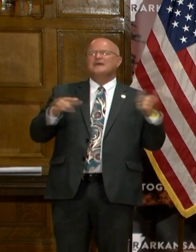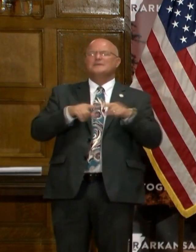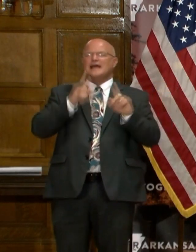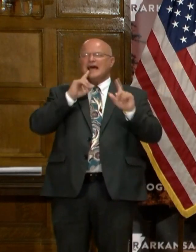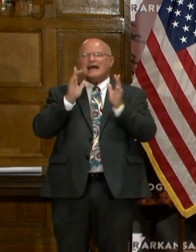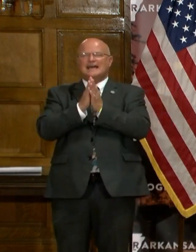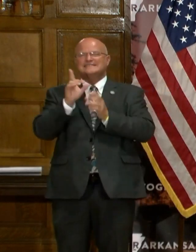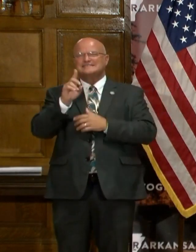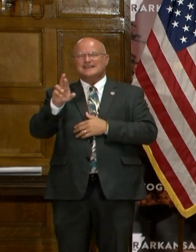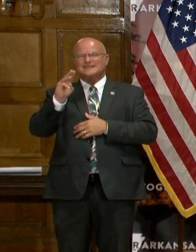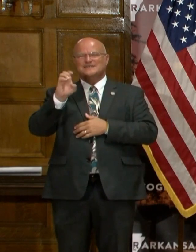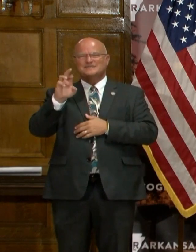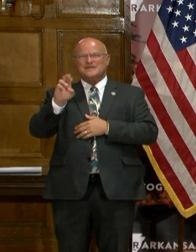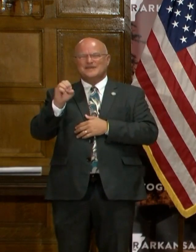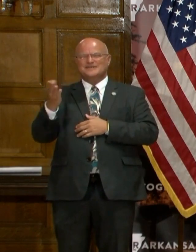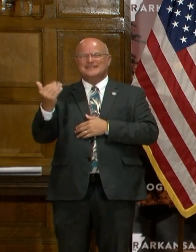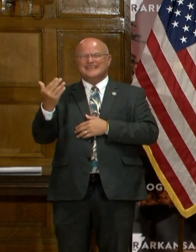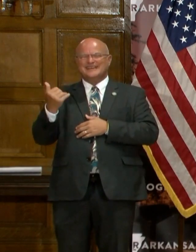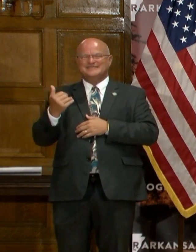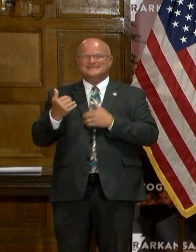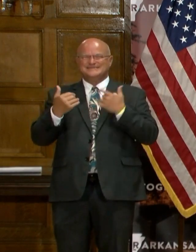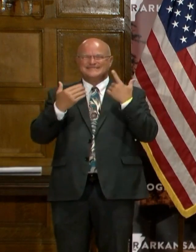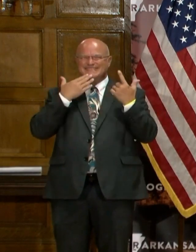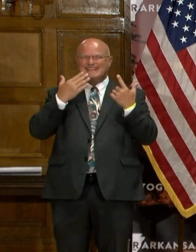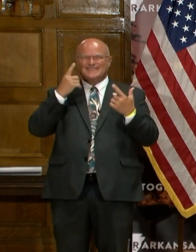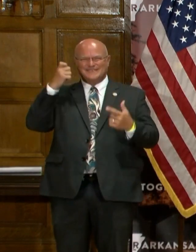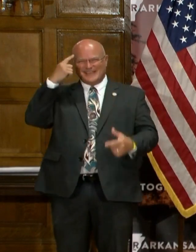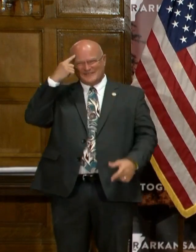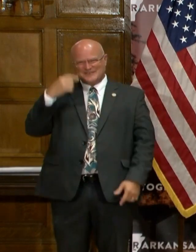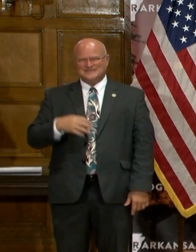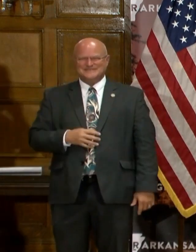ask Dr. Romero to do it. Thank you, Governor.